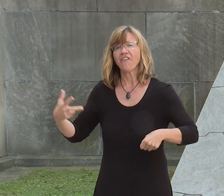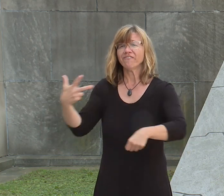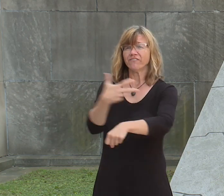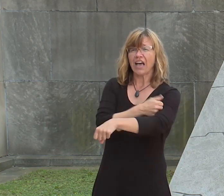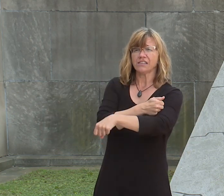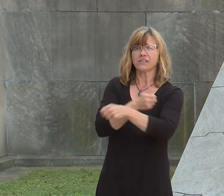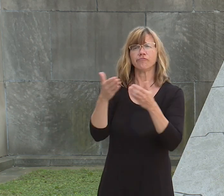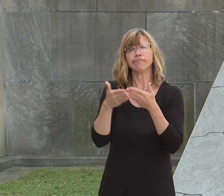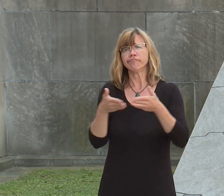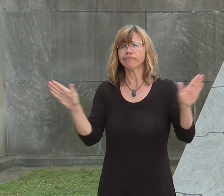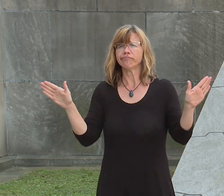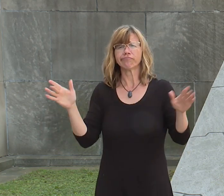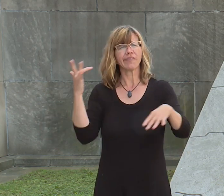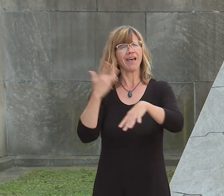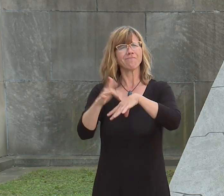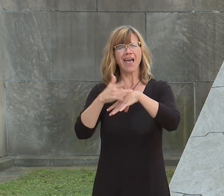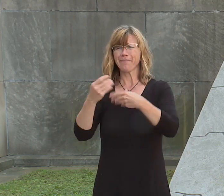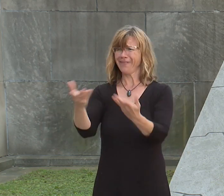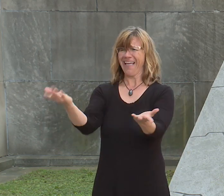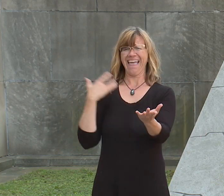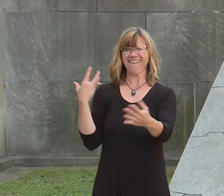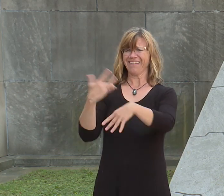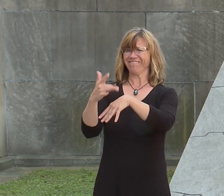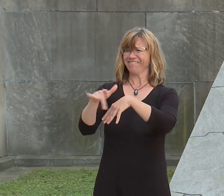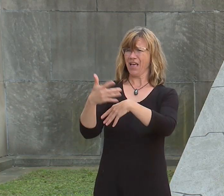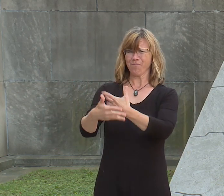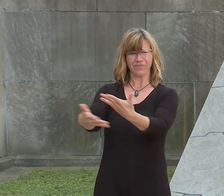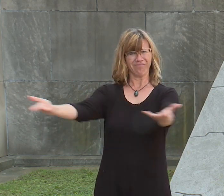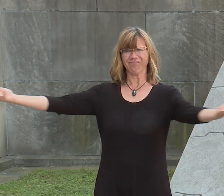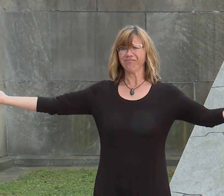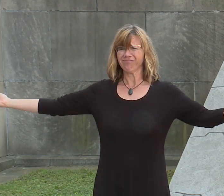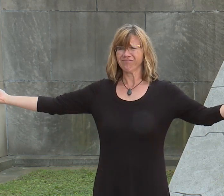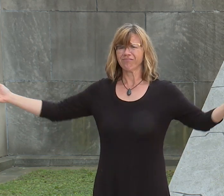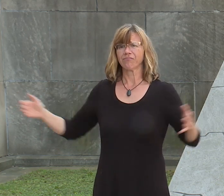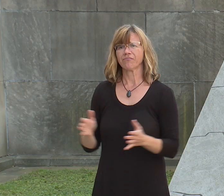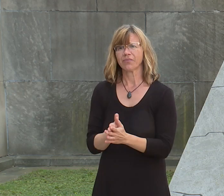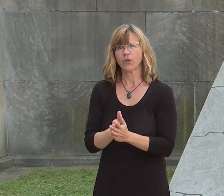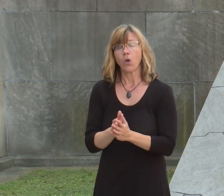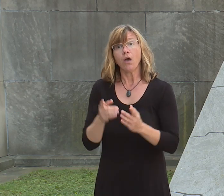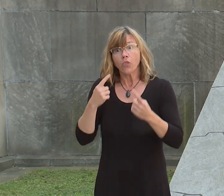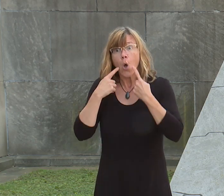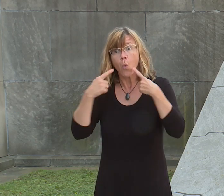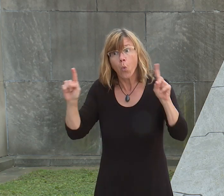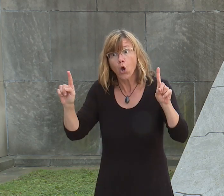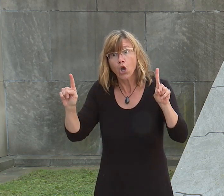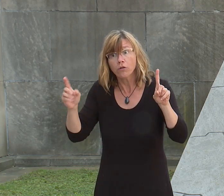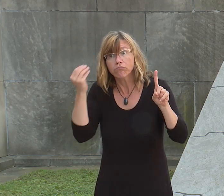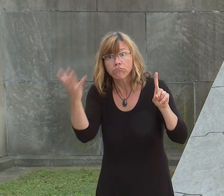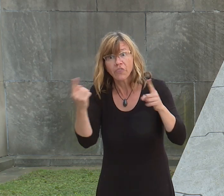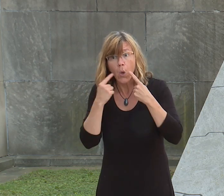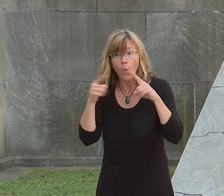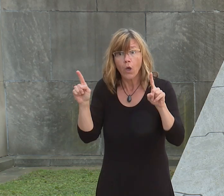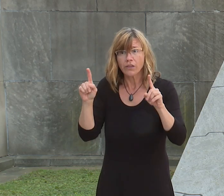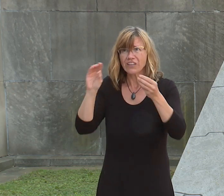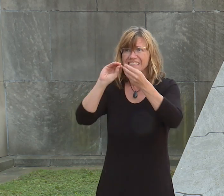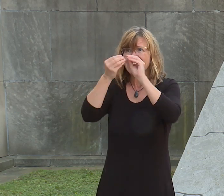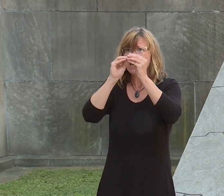and we know they're safe. We also know that they are effective, as indicated by our downward trends in COVID-19